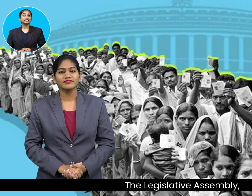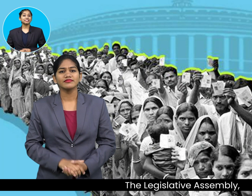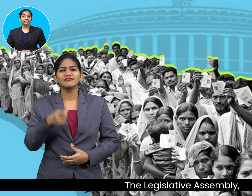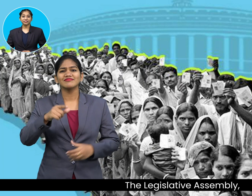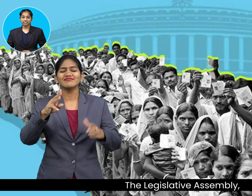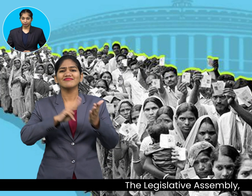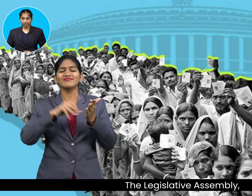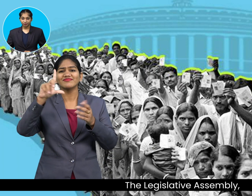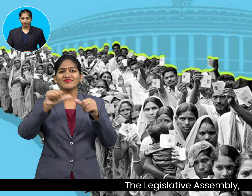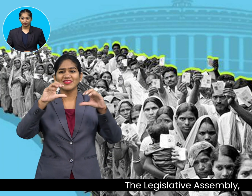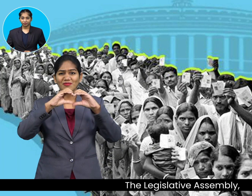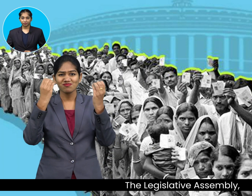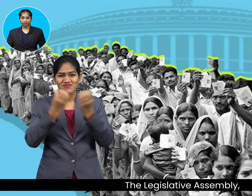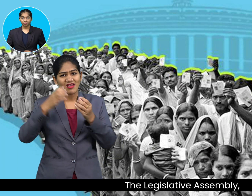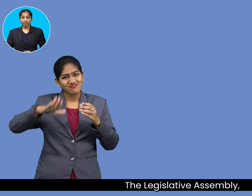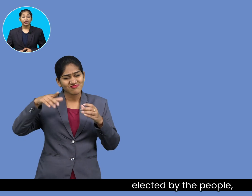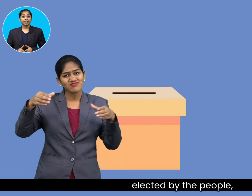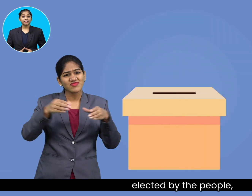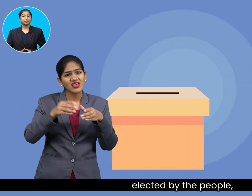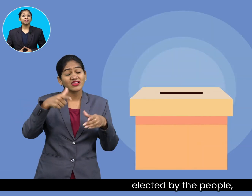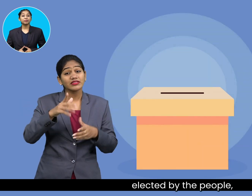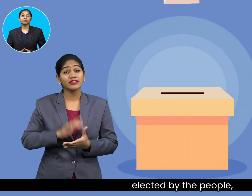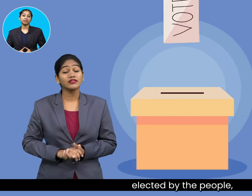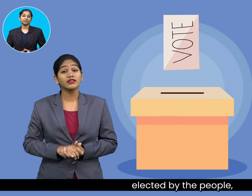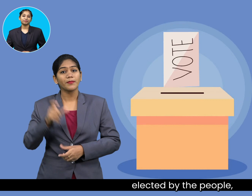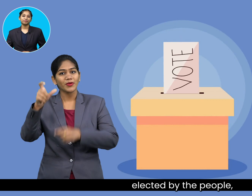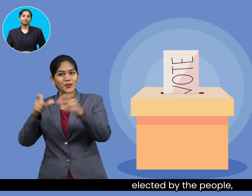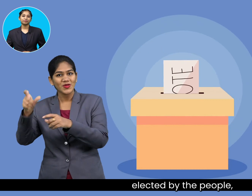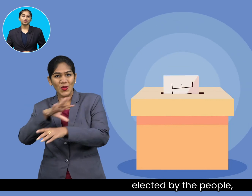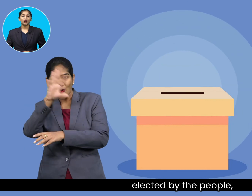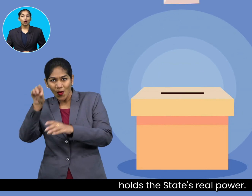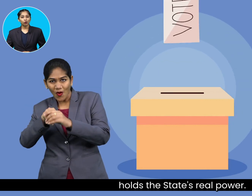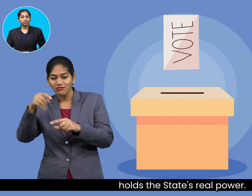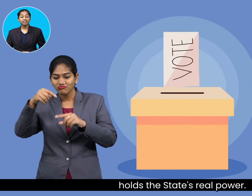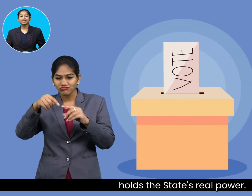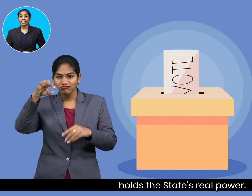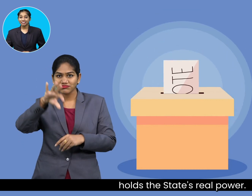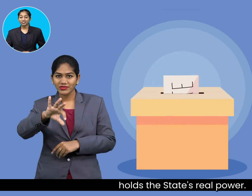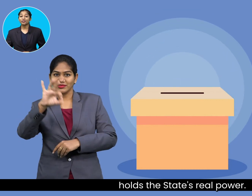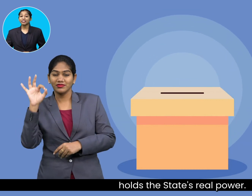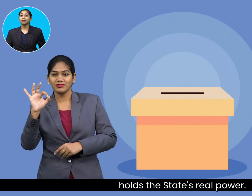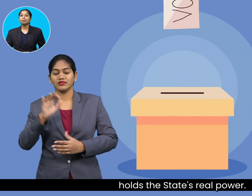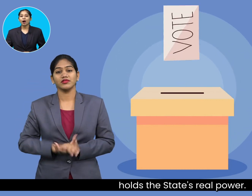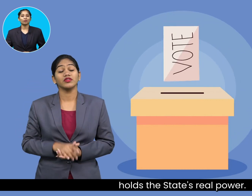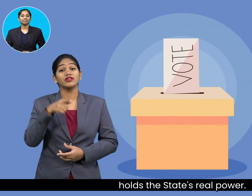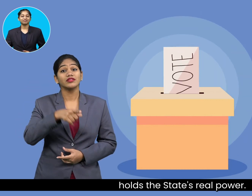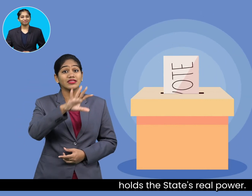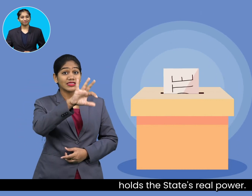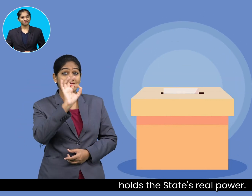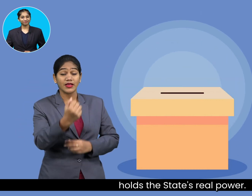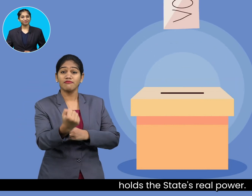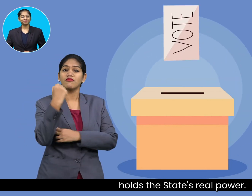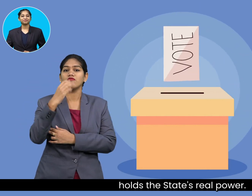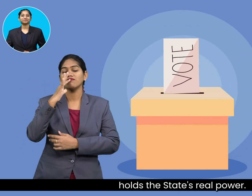The Legislative Assembly, elected by the people, holds the state's real power.